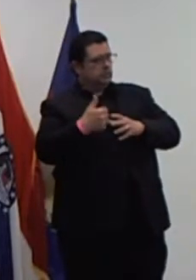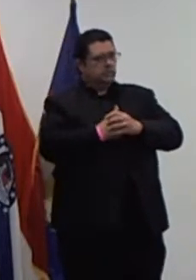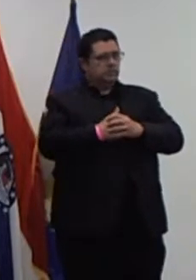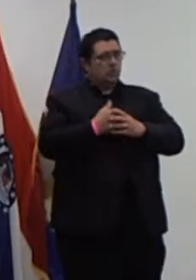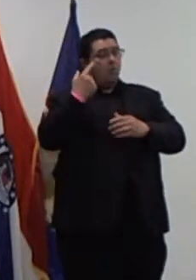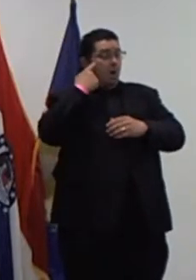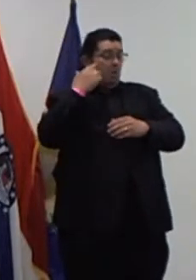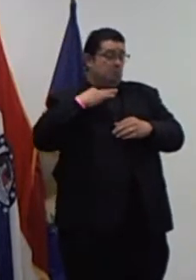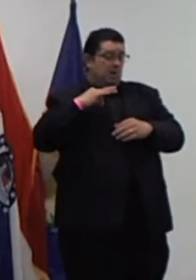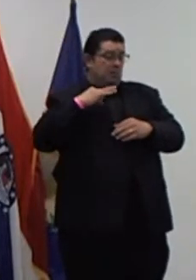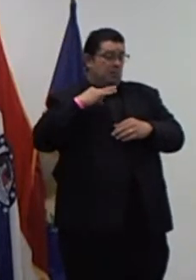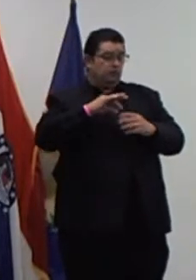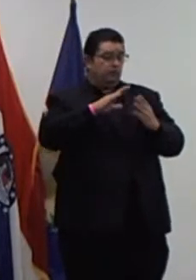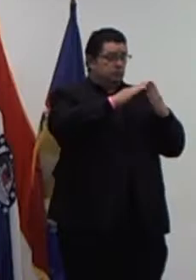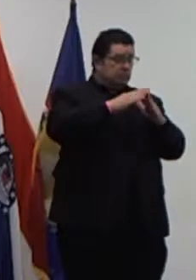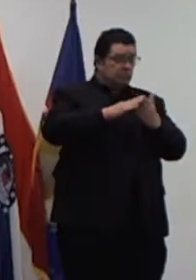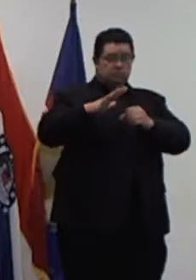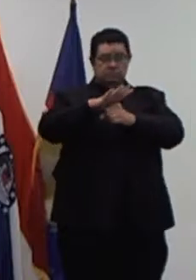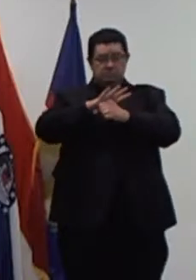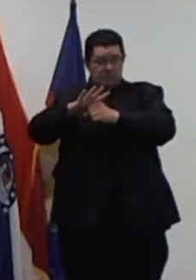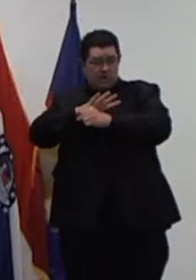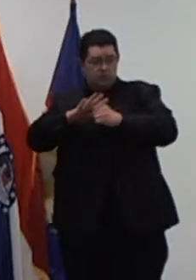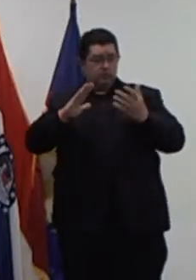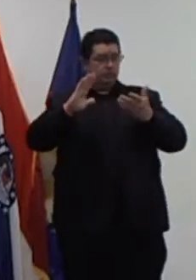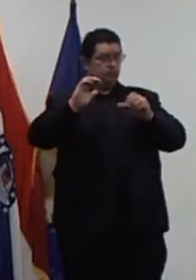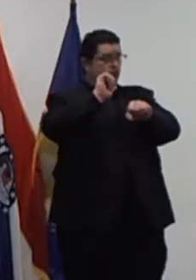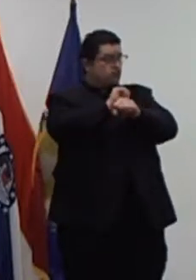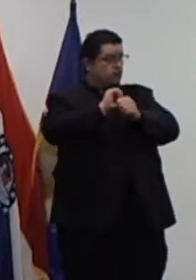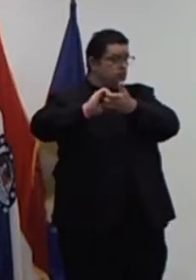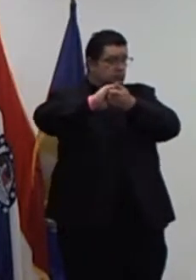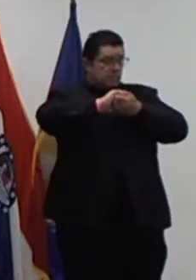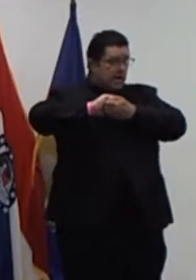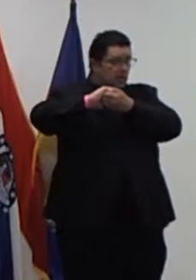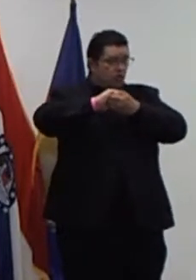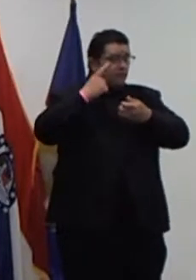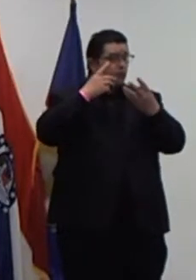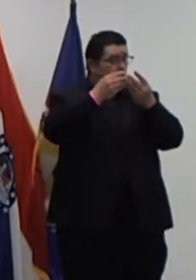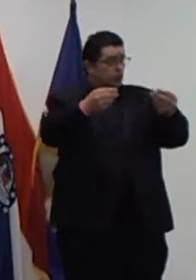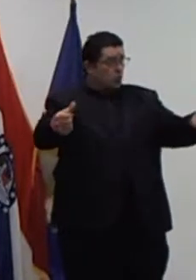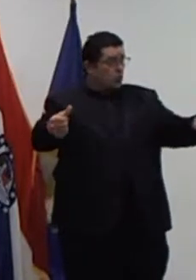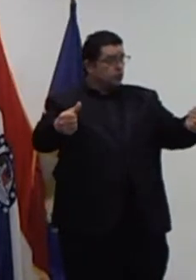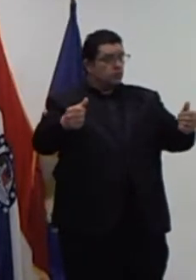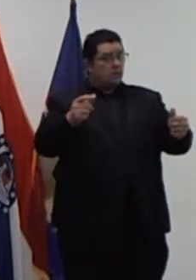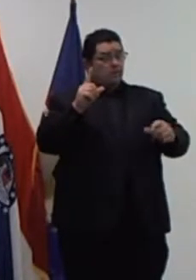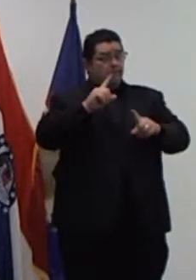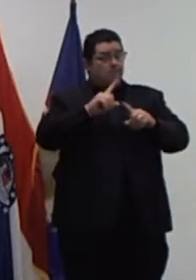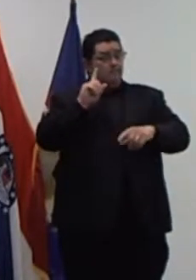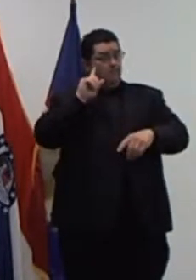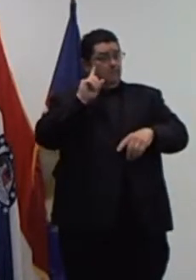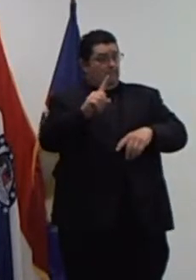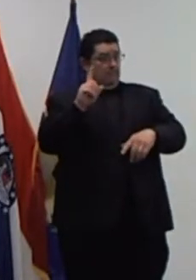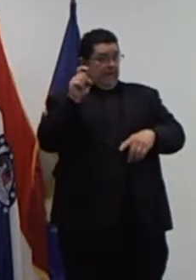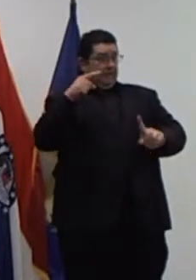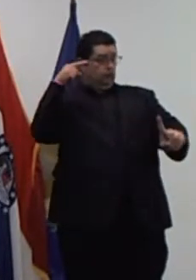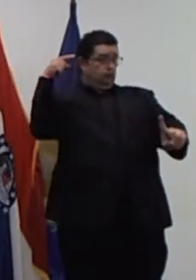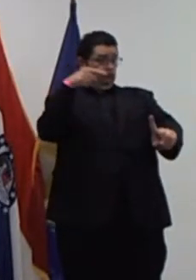cities and counties to work together to come up with a solution. But again, I want to say, it's got to go to COVID-19, you know, so wherever that